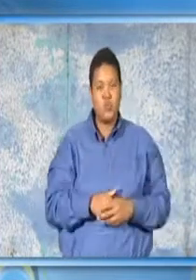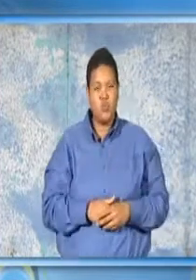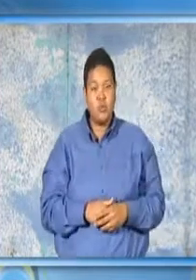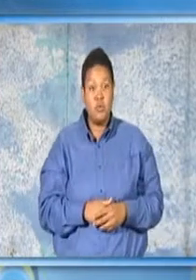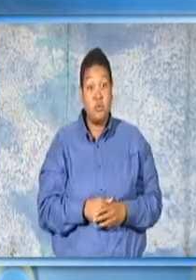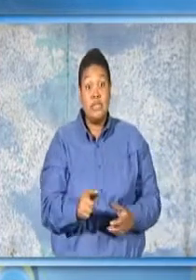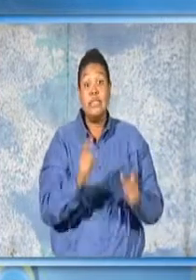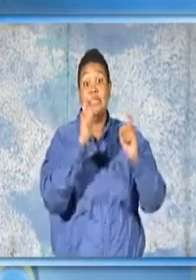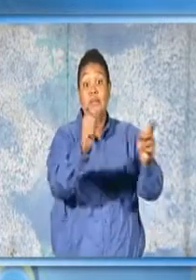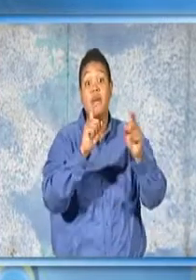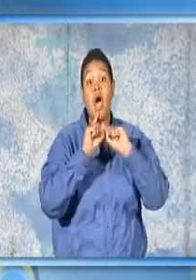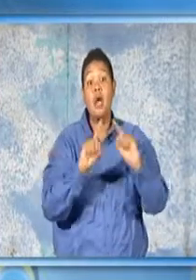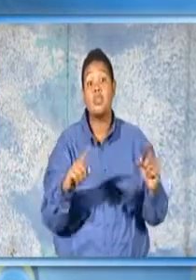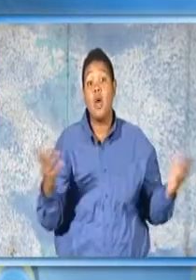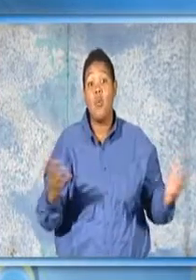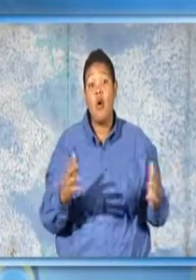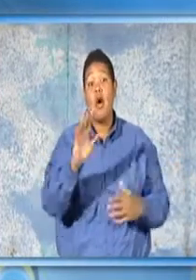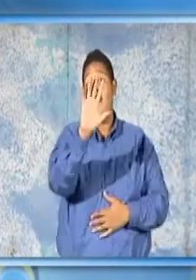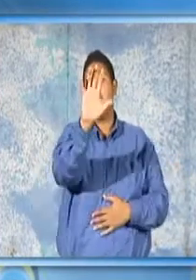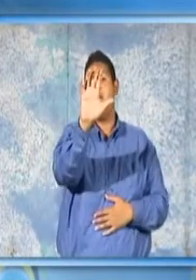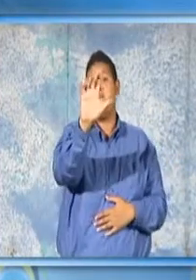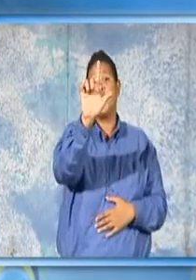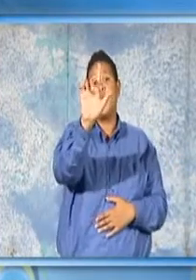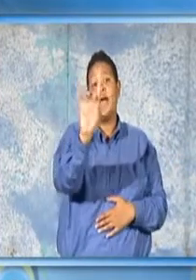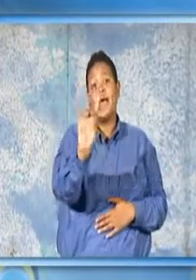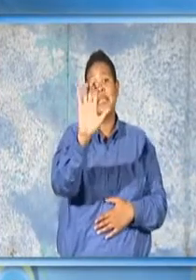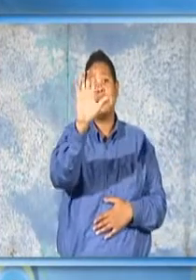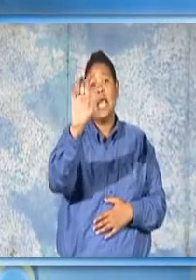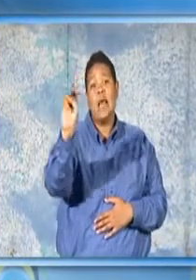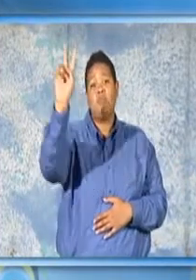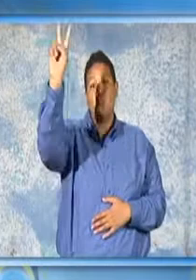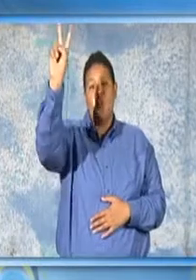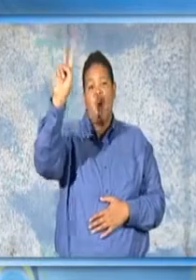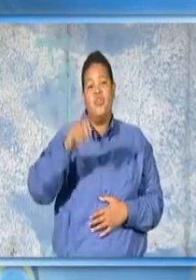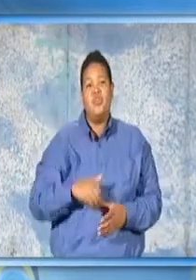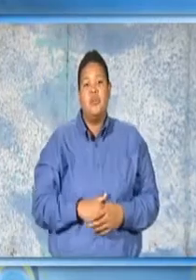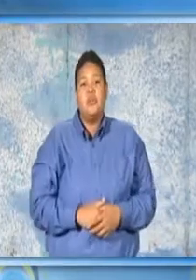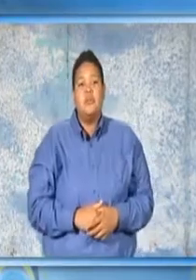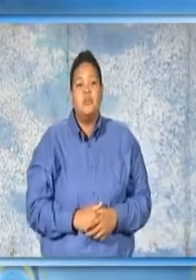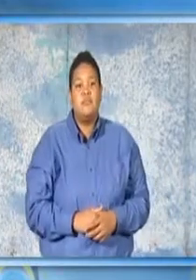This gives us 528 centimeters squared.